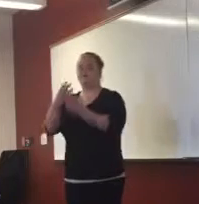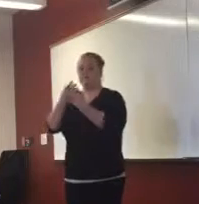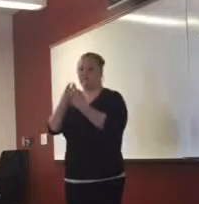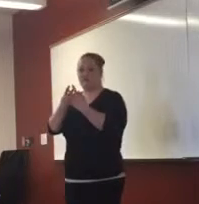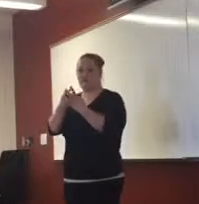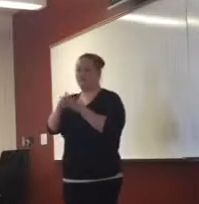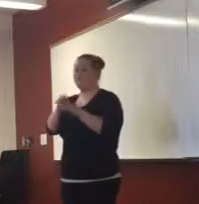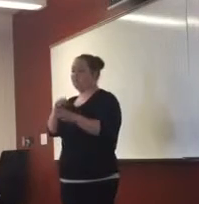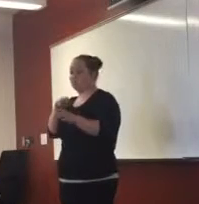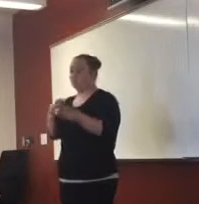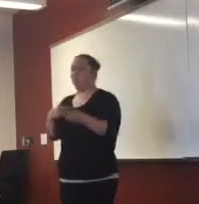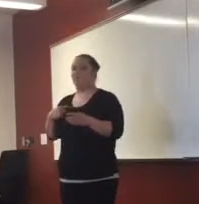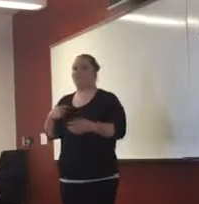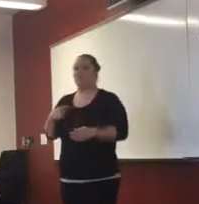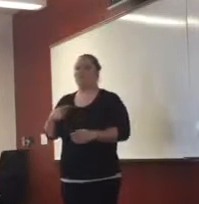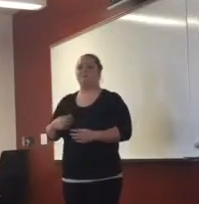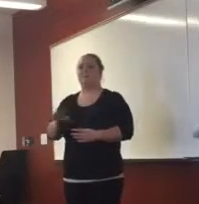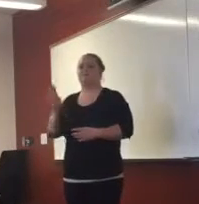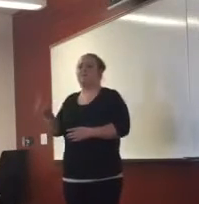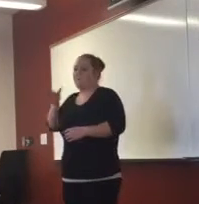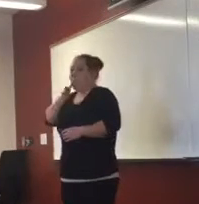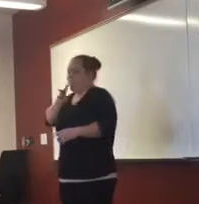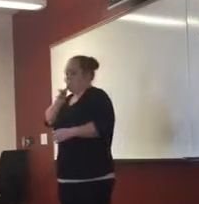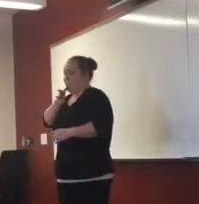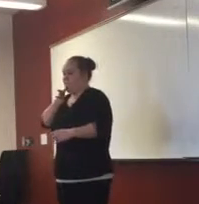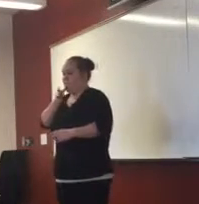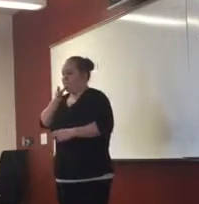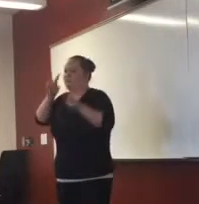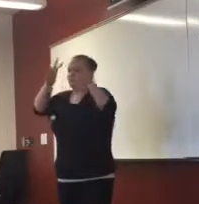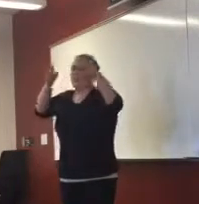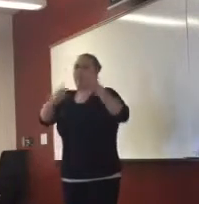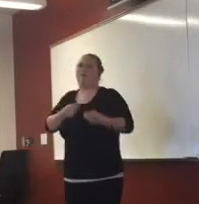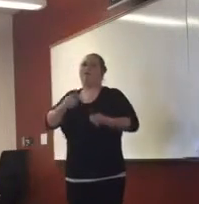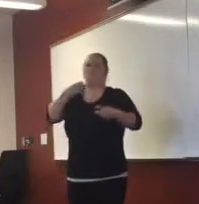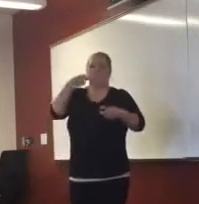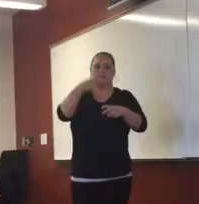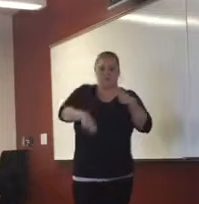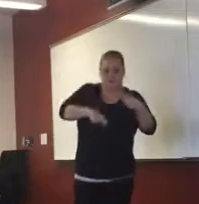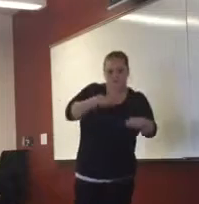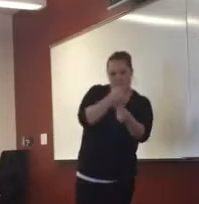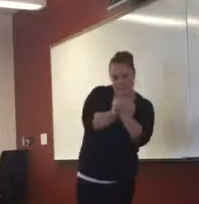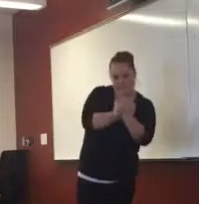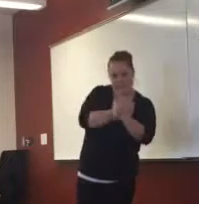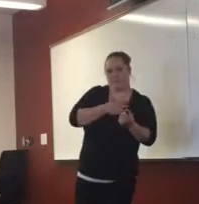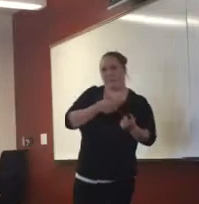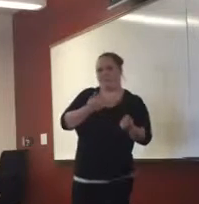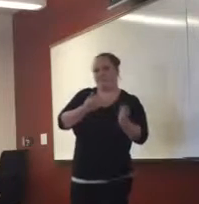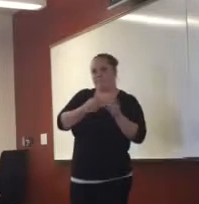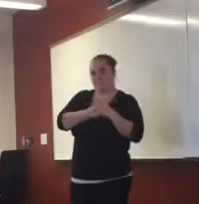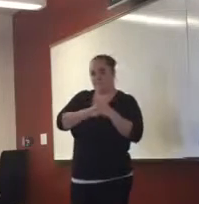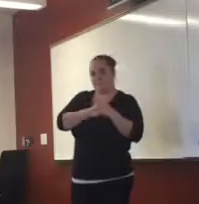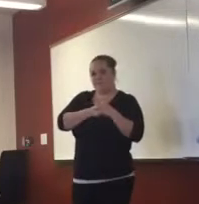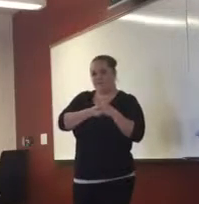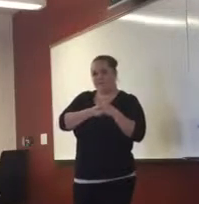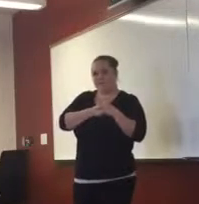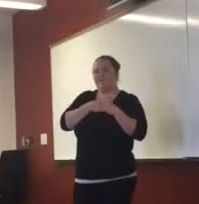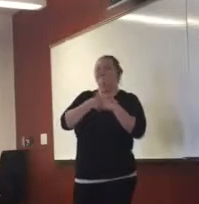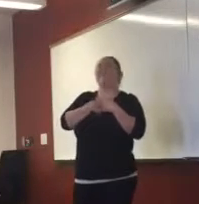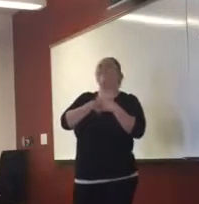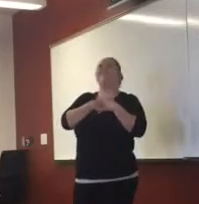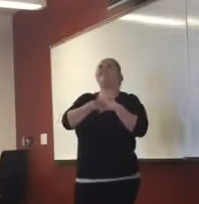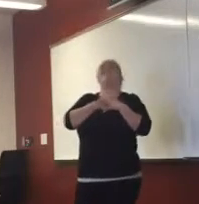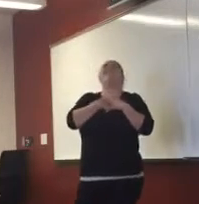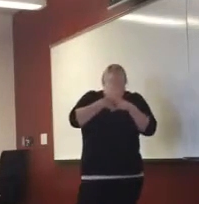jail, her mom was doing what Alanon taught her, and was Wow, she doing didn't tough say love.